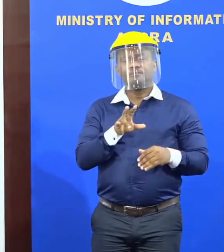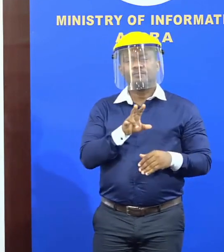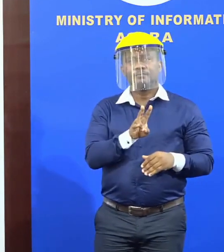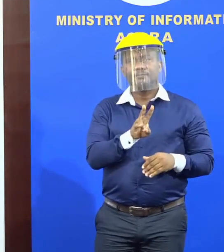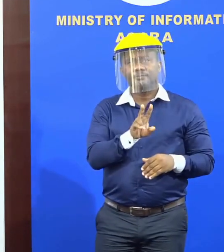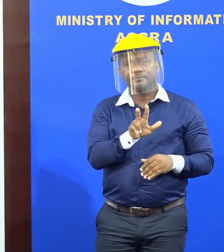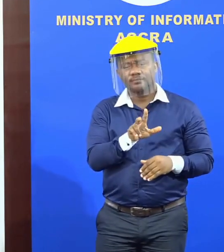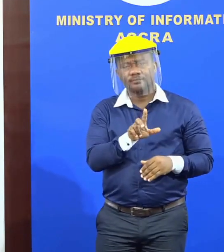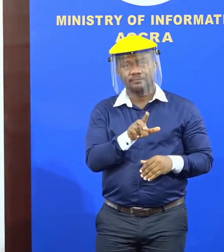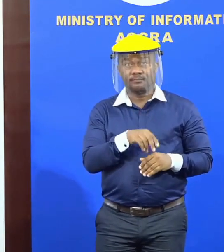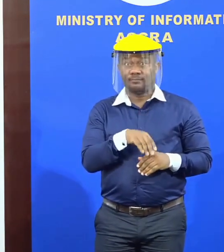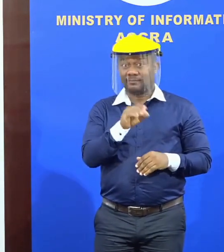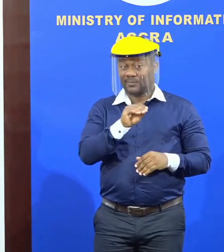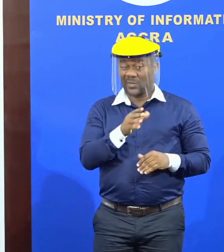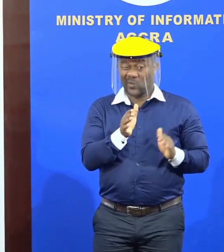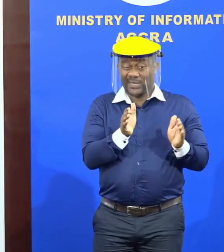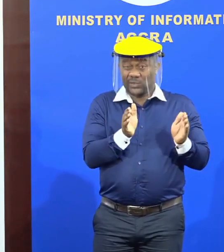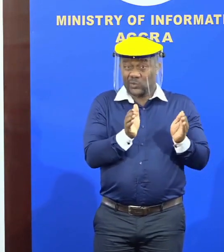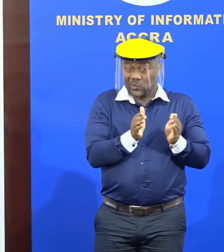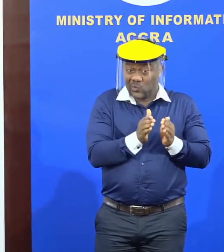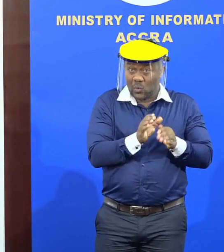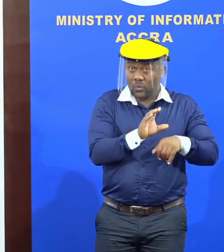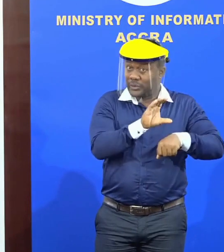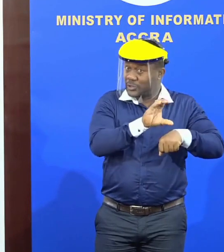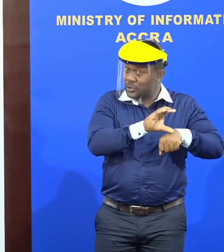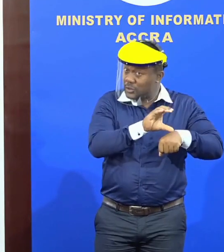73% for the small churches.